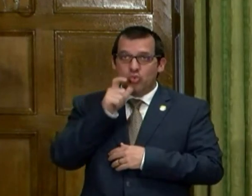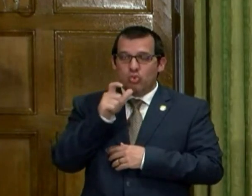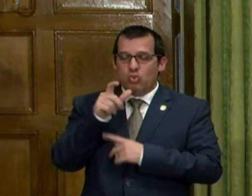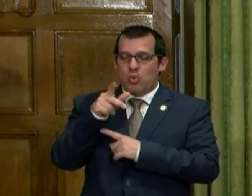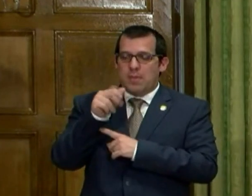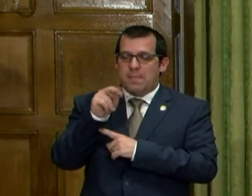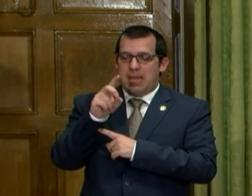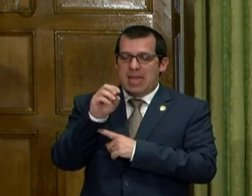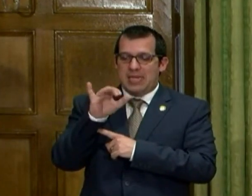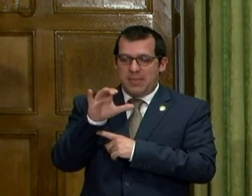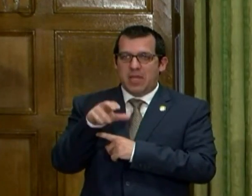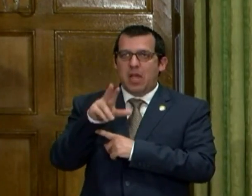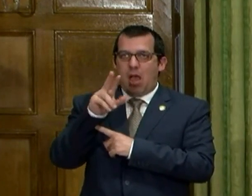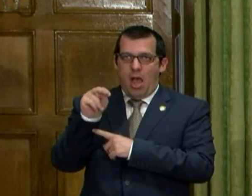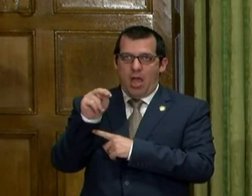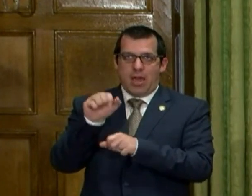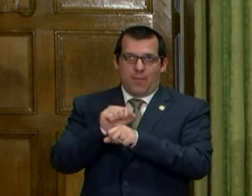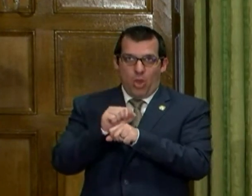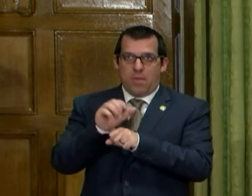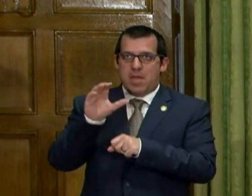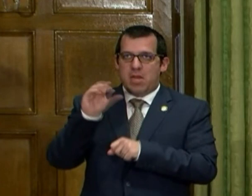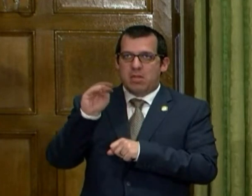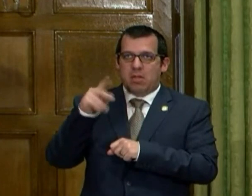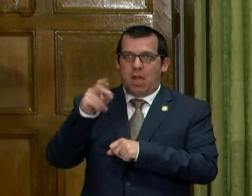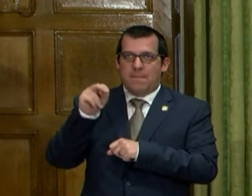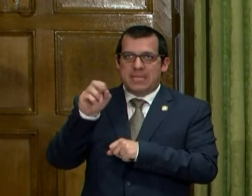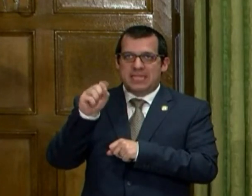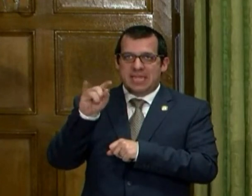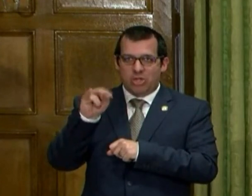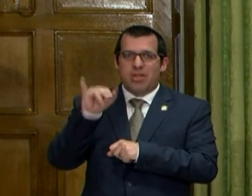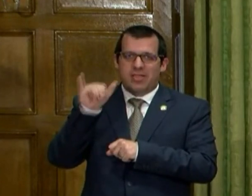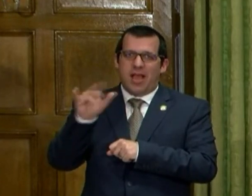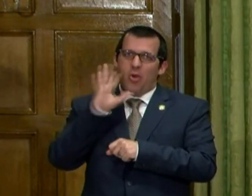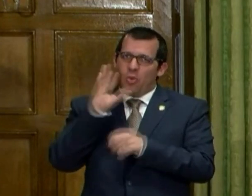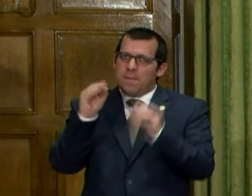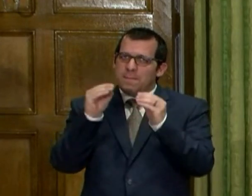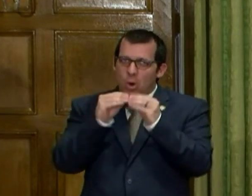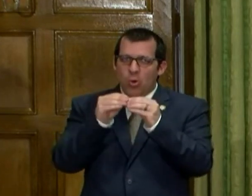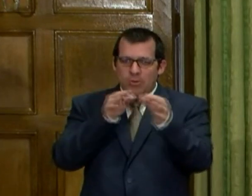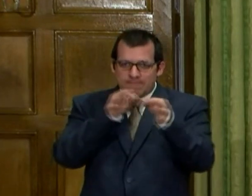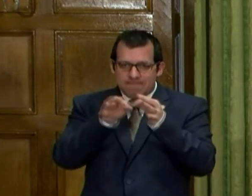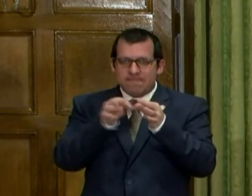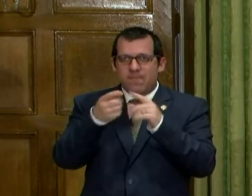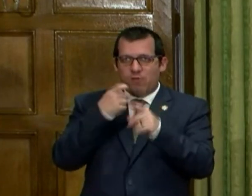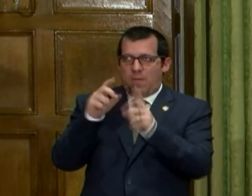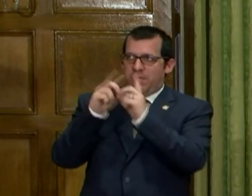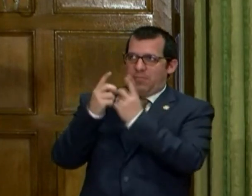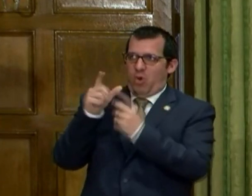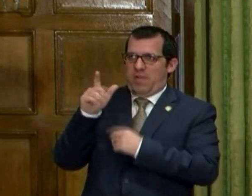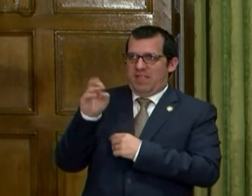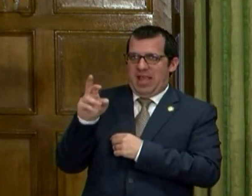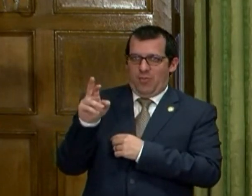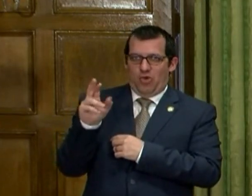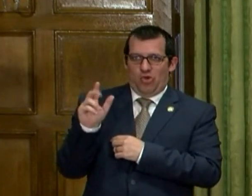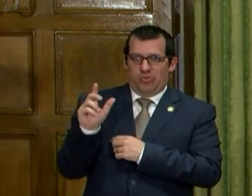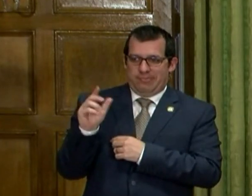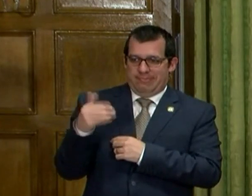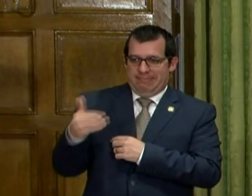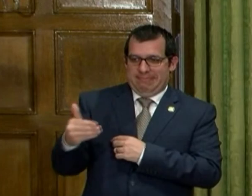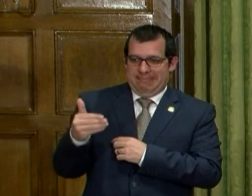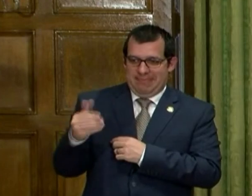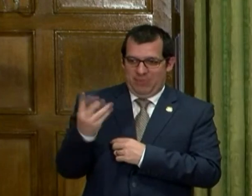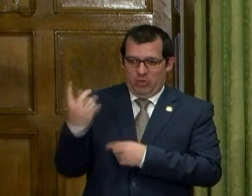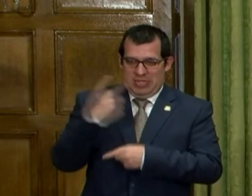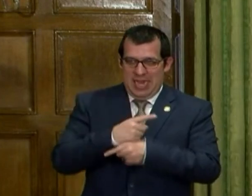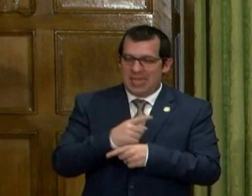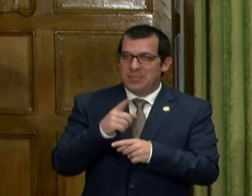pandemic unemployment compensation, that will have further guidance from the Department of Labor this week, but until then, we're not going to be